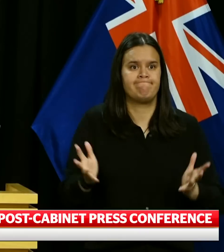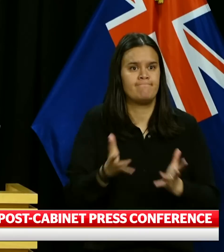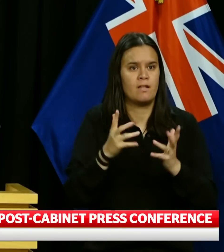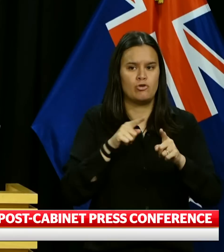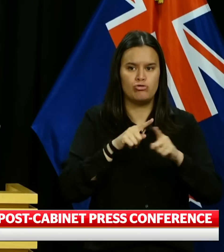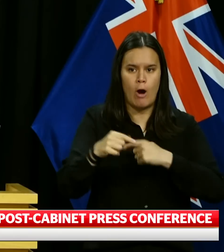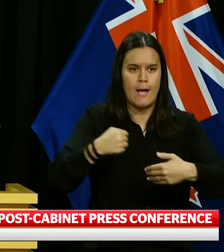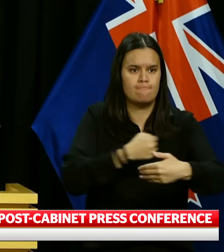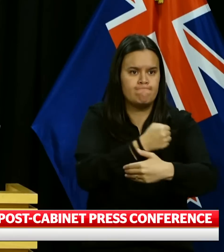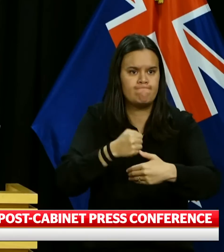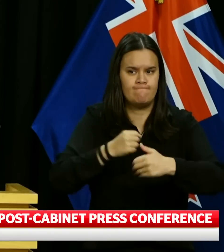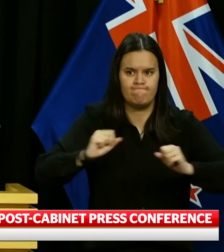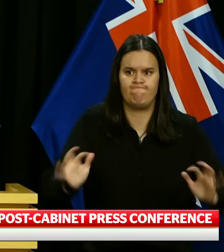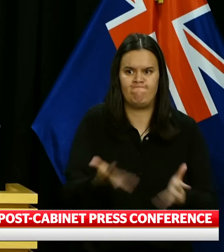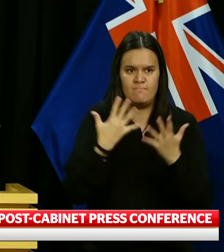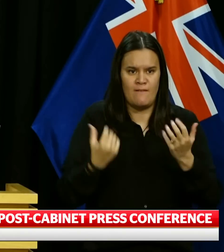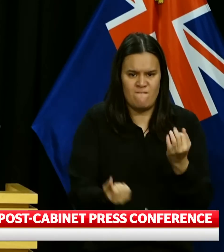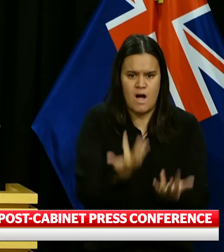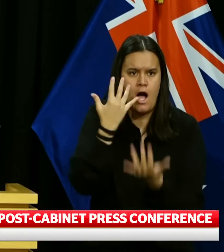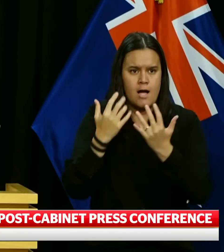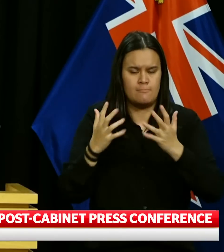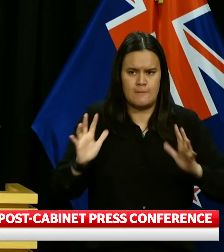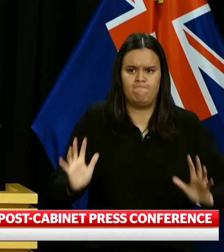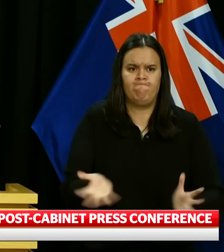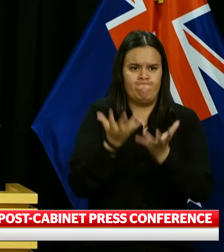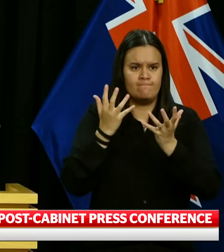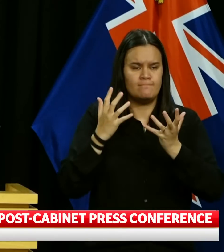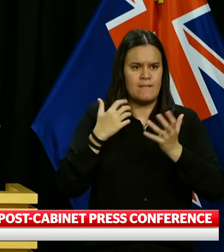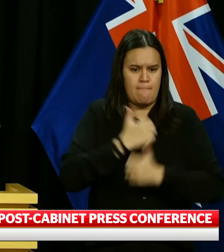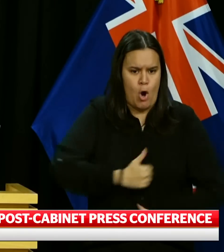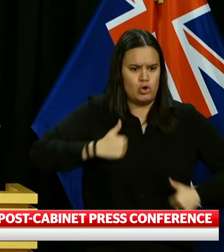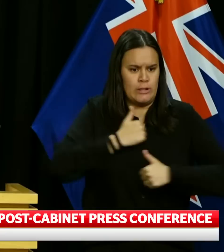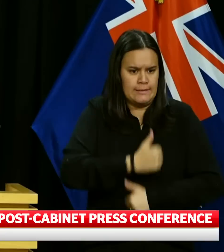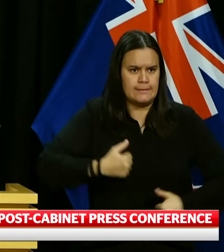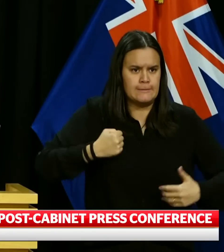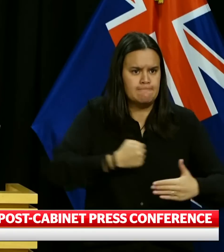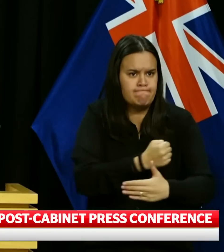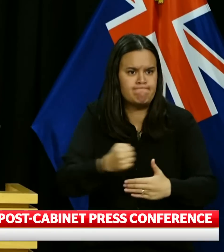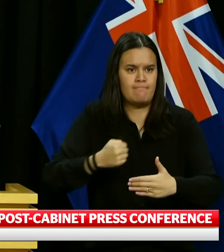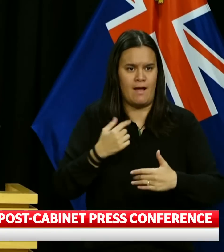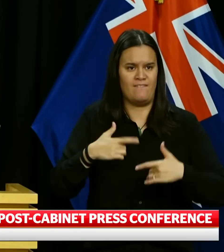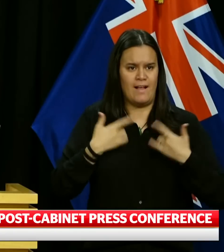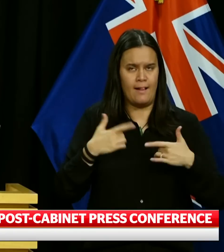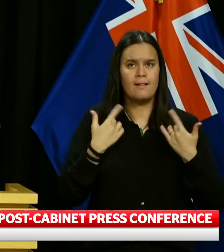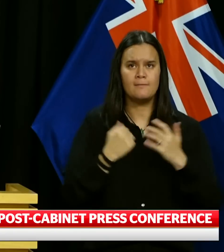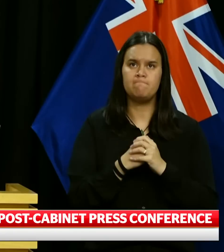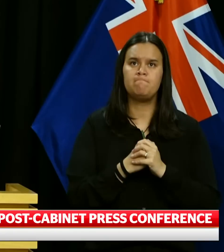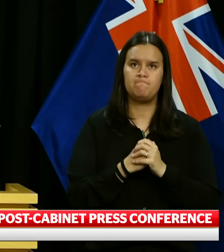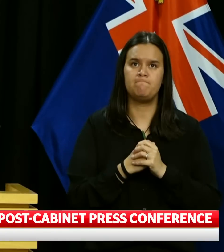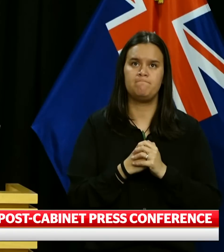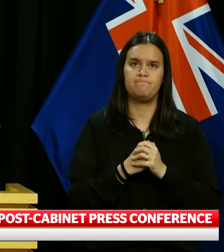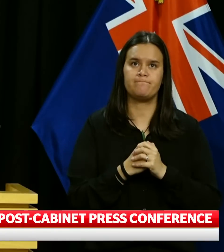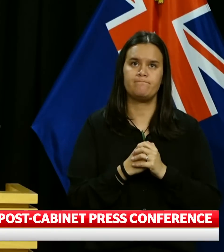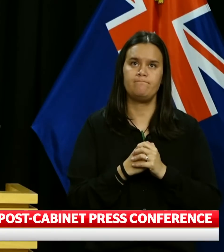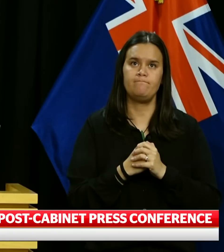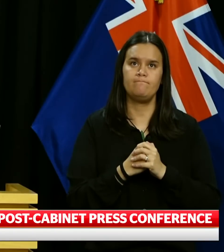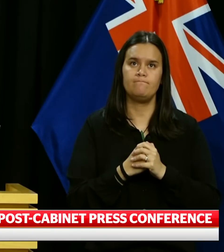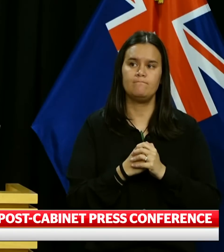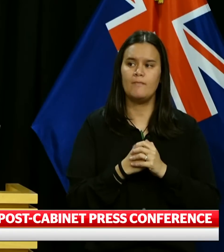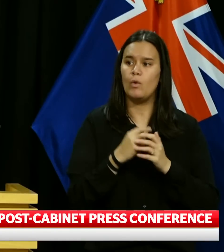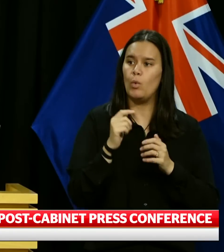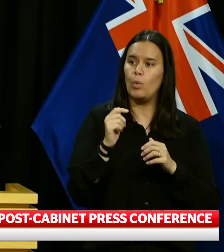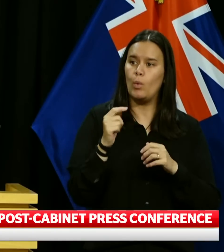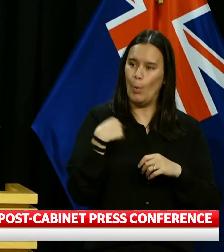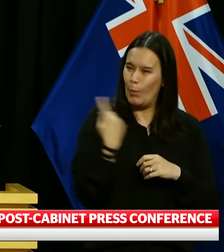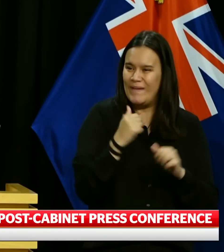past. Social media has a role there. We've all seen the